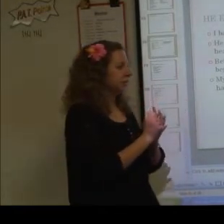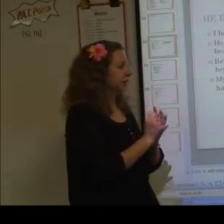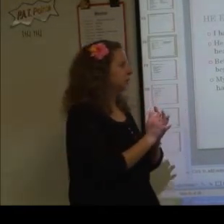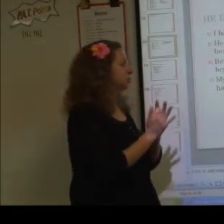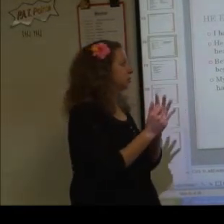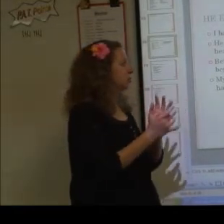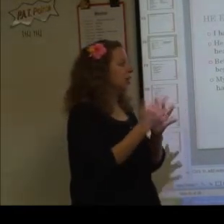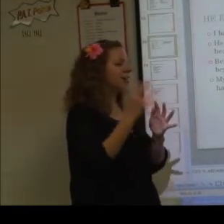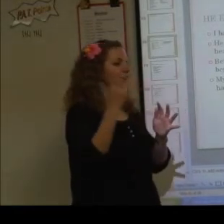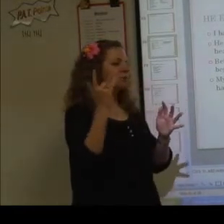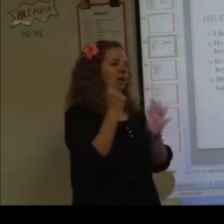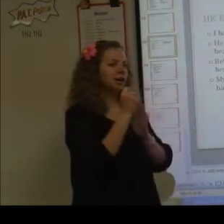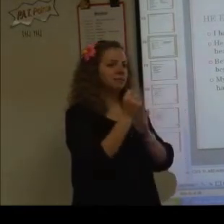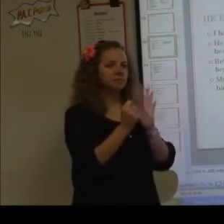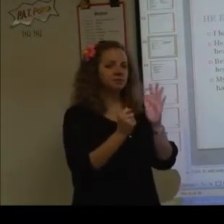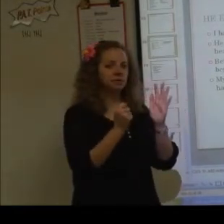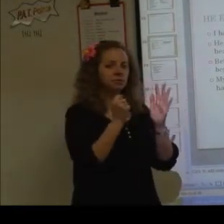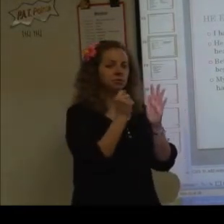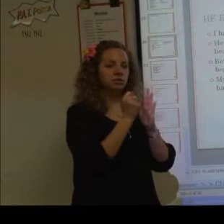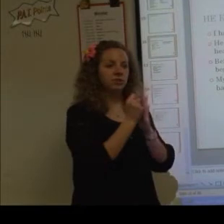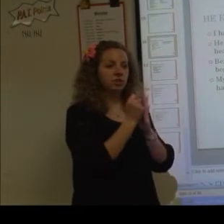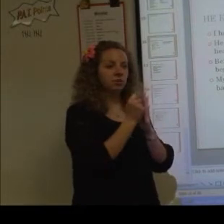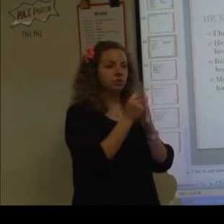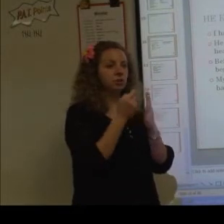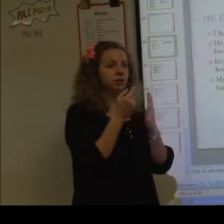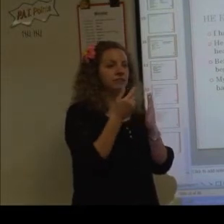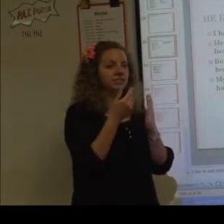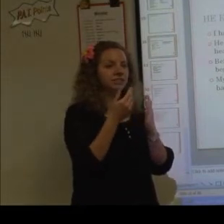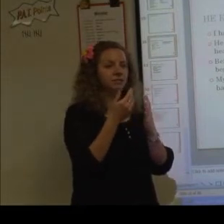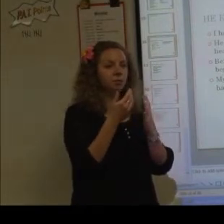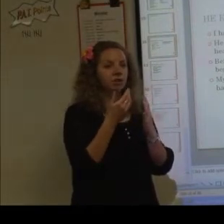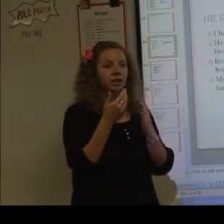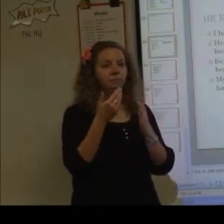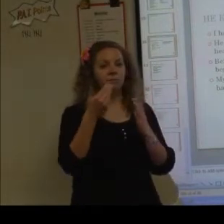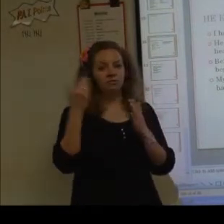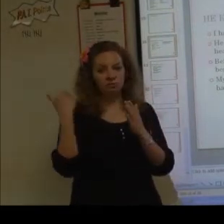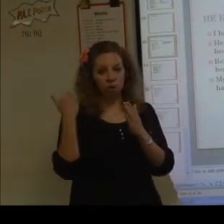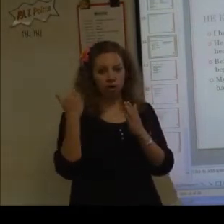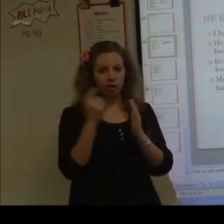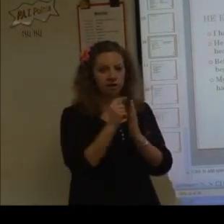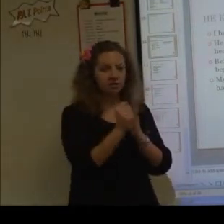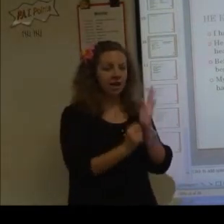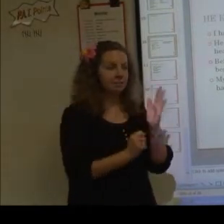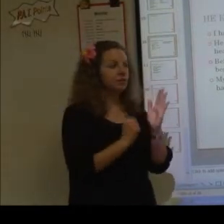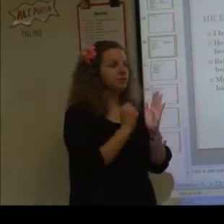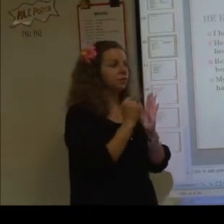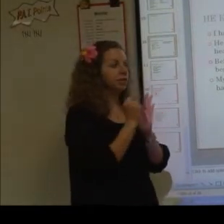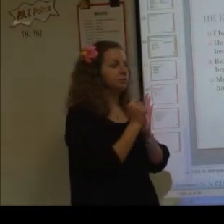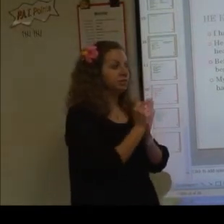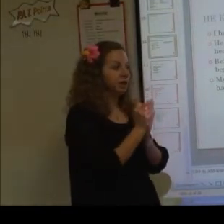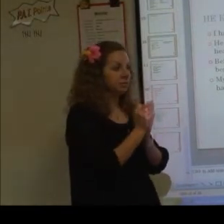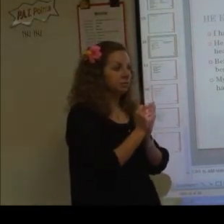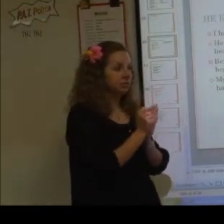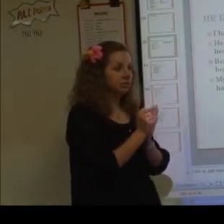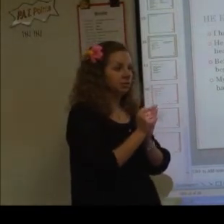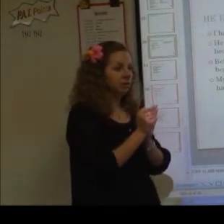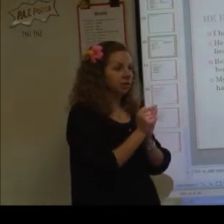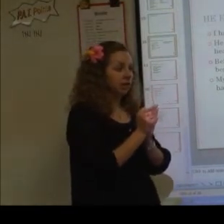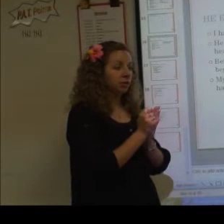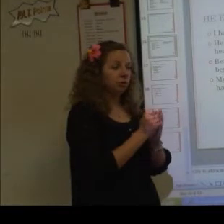Okay. So long ago time doesn't really fit. You'd have to say more like before time if you want to use time. Okay. Or